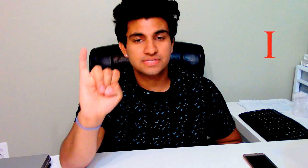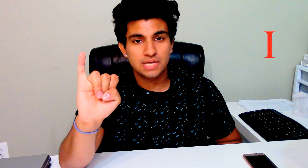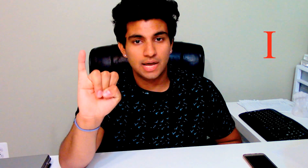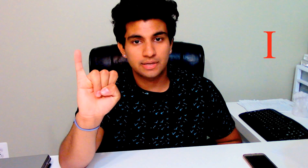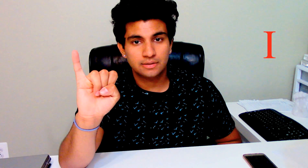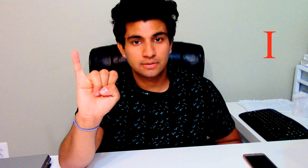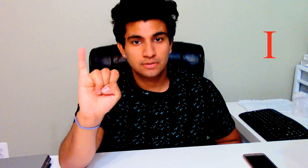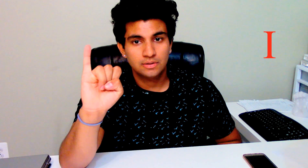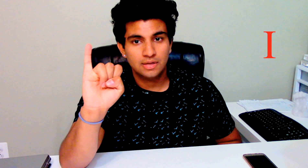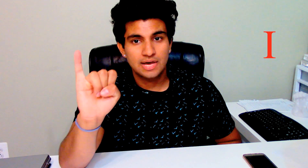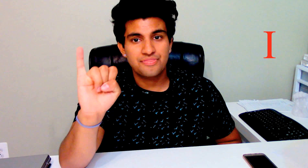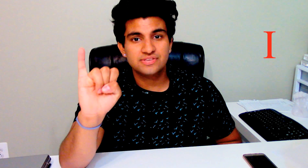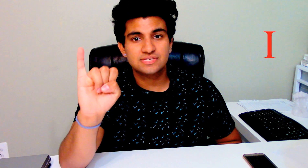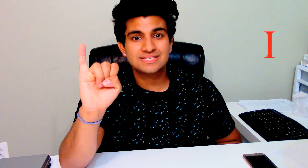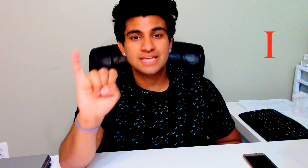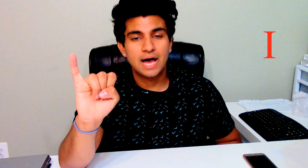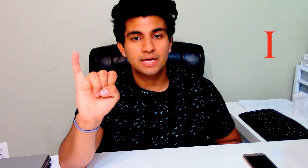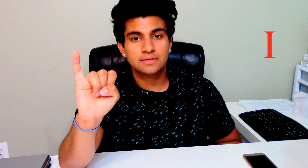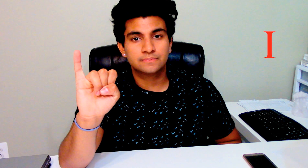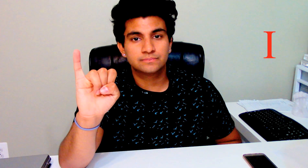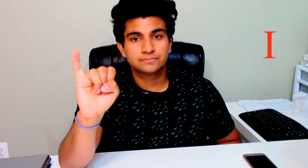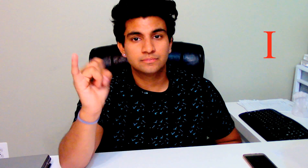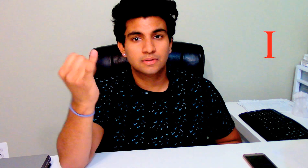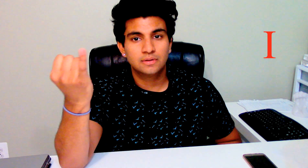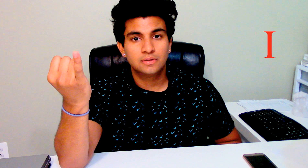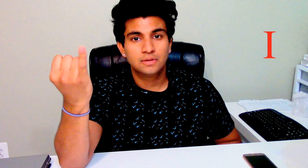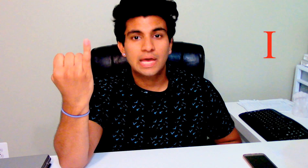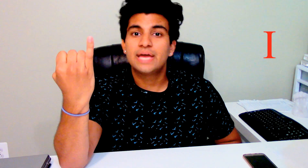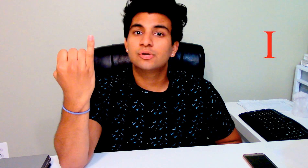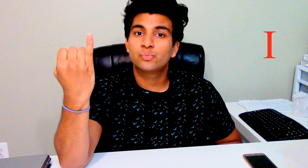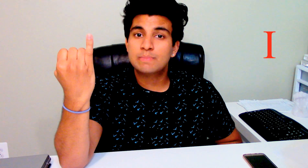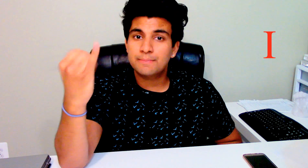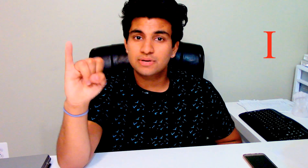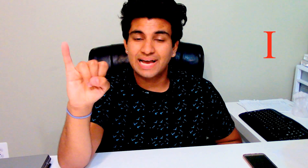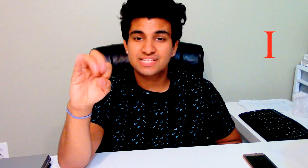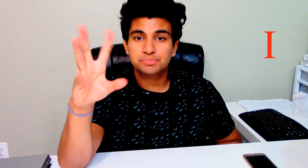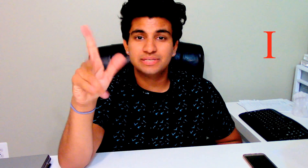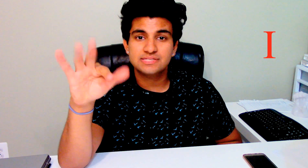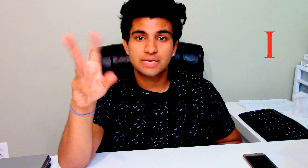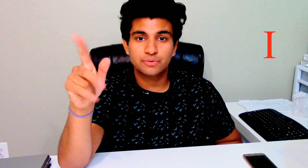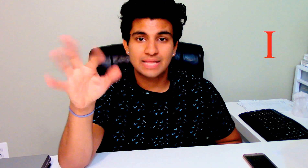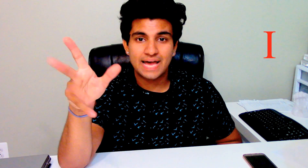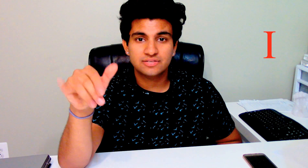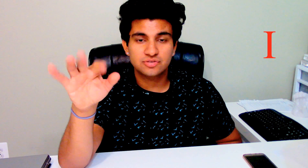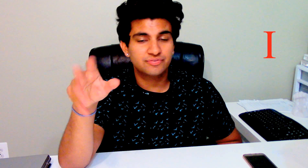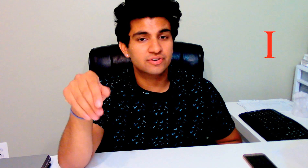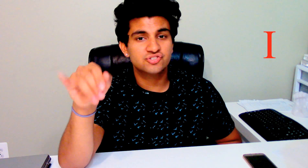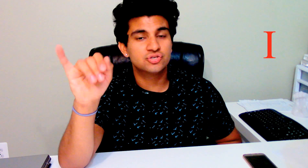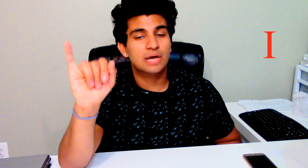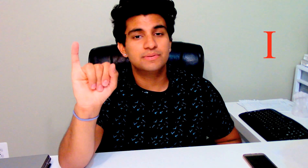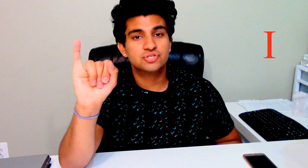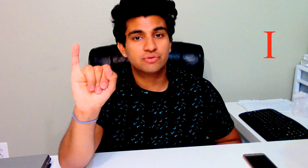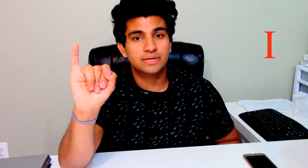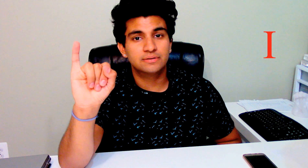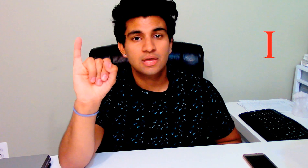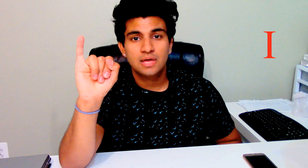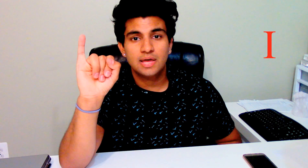sky. And this is an I. And remember guys, please stay relaxed. Your fingers do not be strained